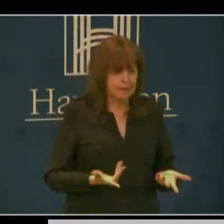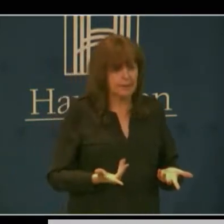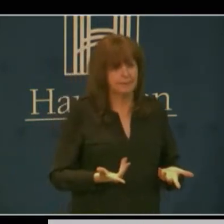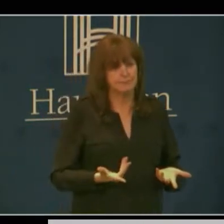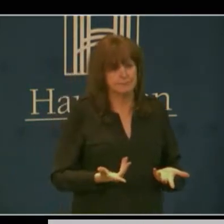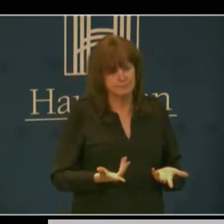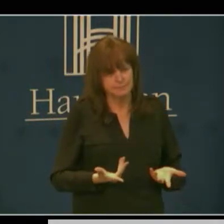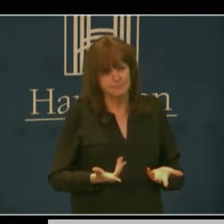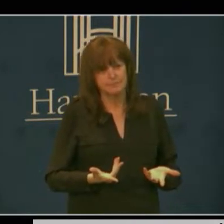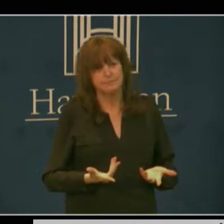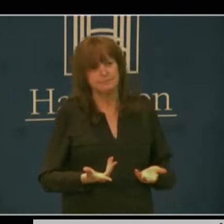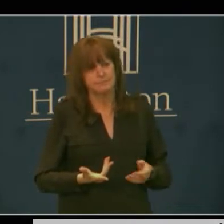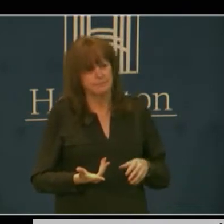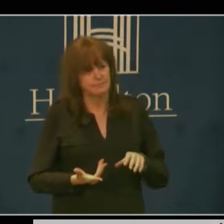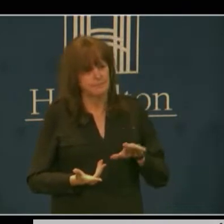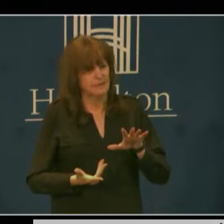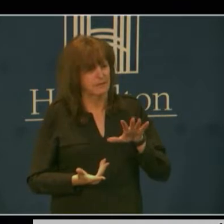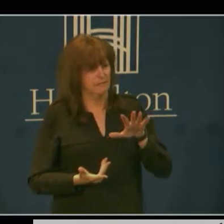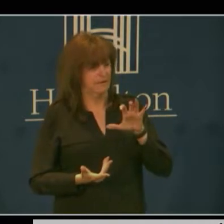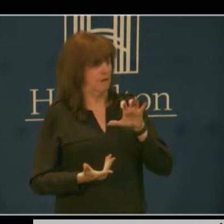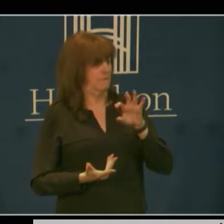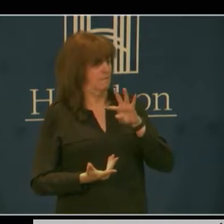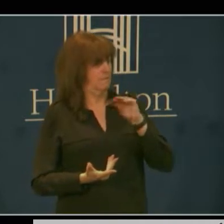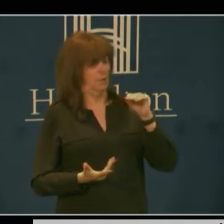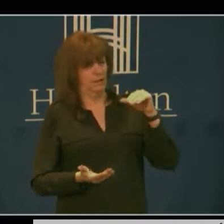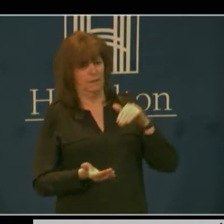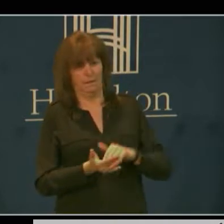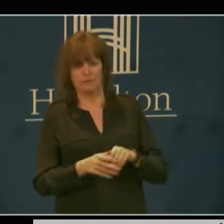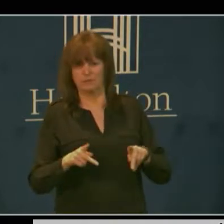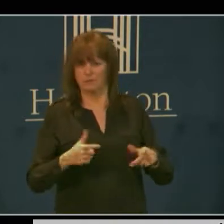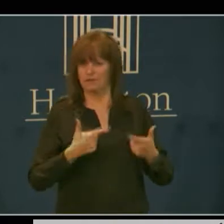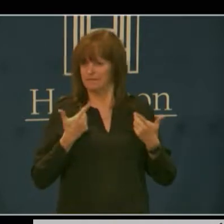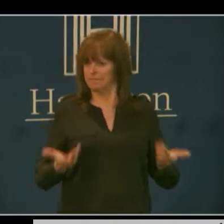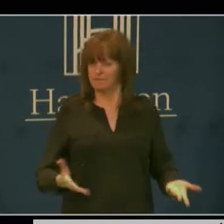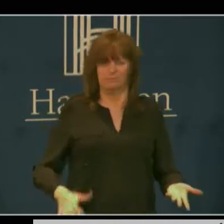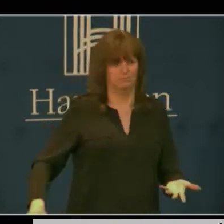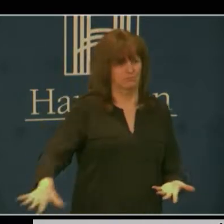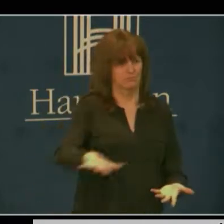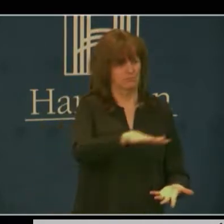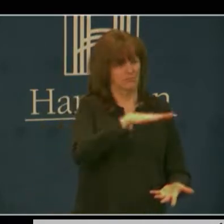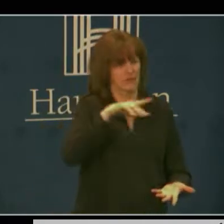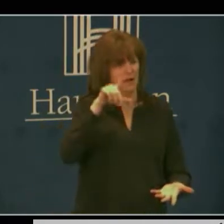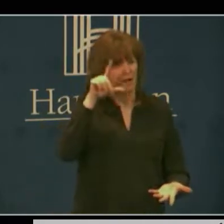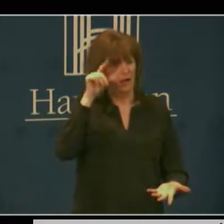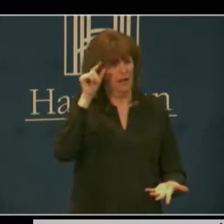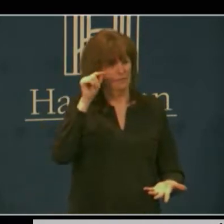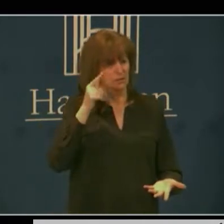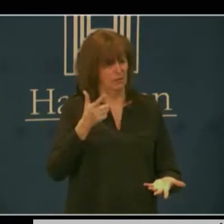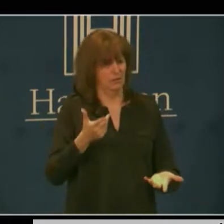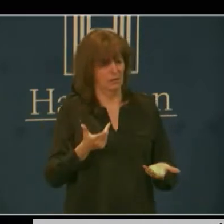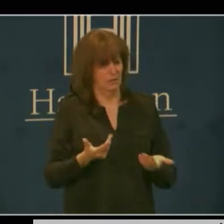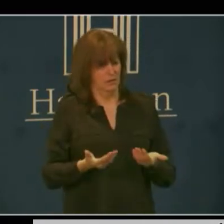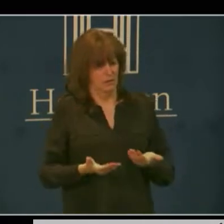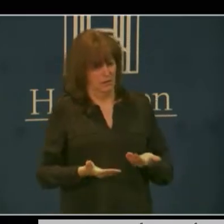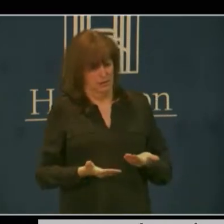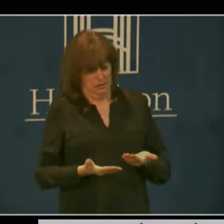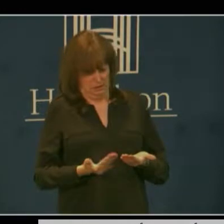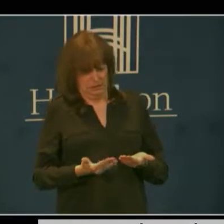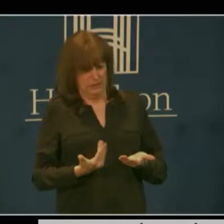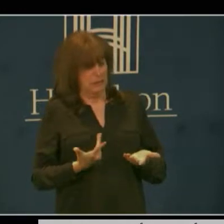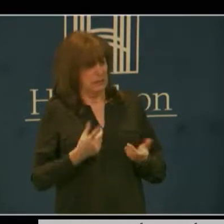540,000 of us that call Hamilton home, is pretty straightforward. Use proper hygiene, hand washing, and all the